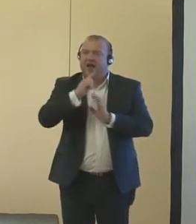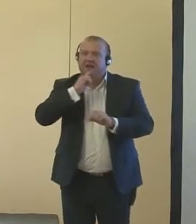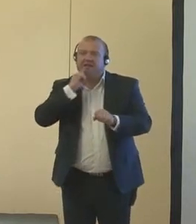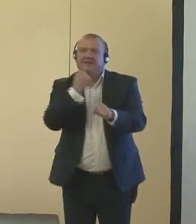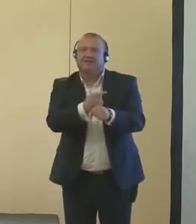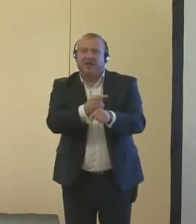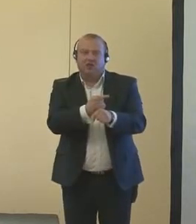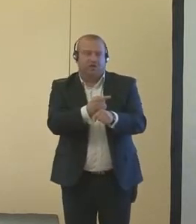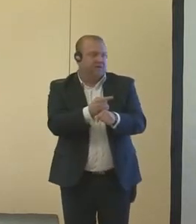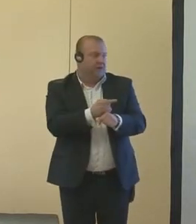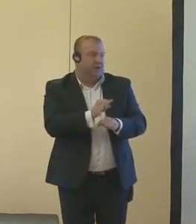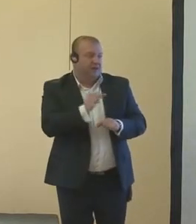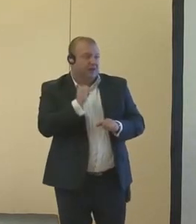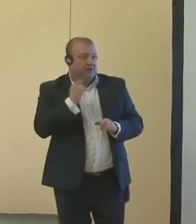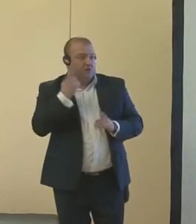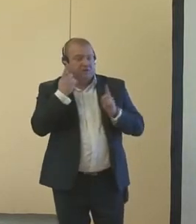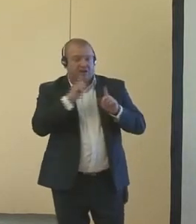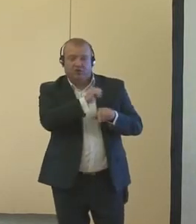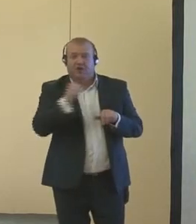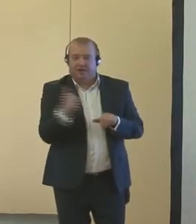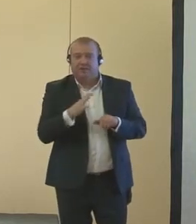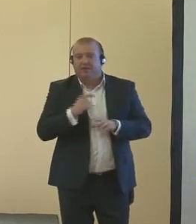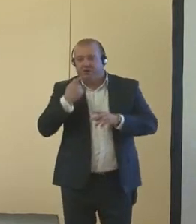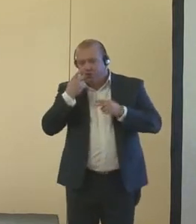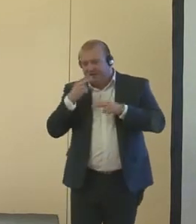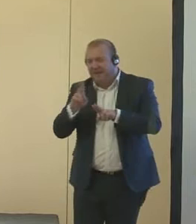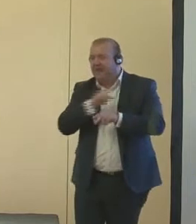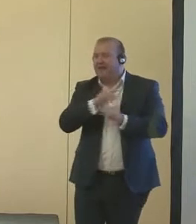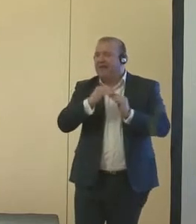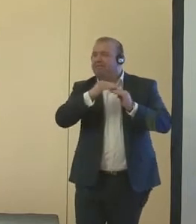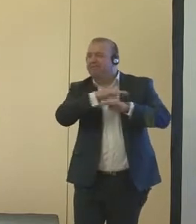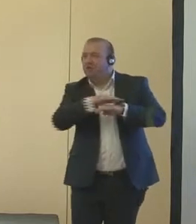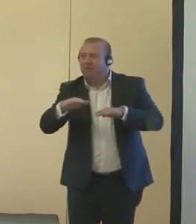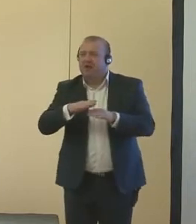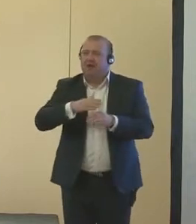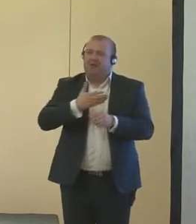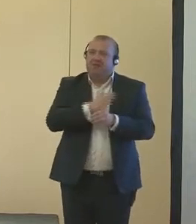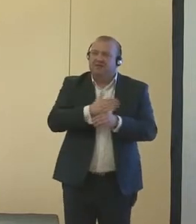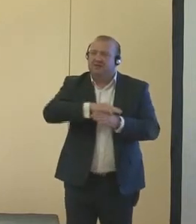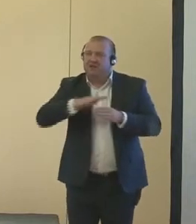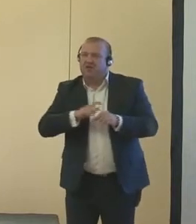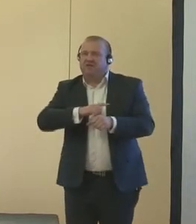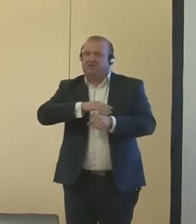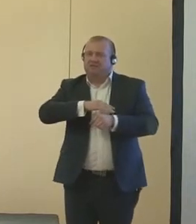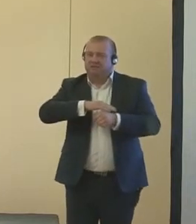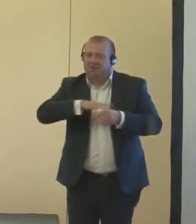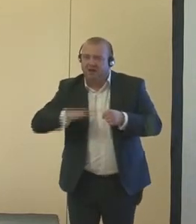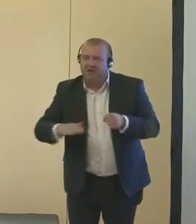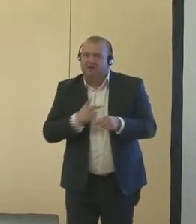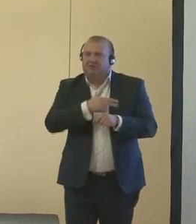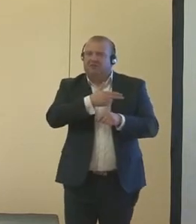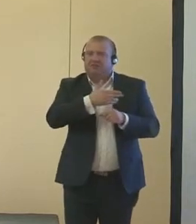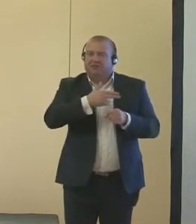European, national, and organizational level, as I've mentioned before. The recommendations are basically